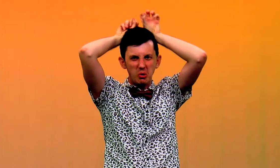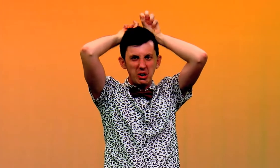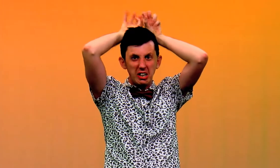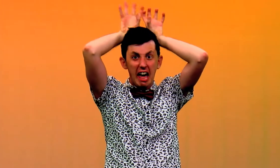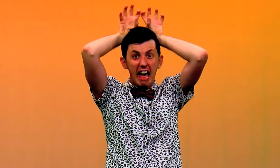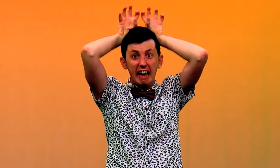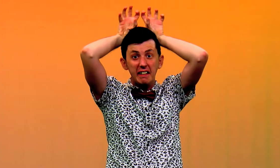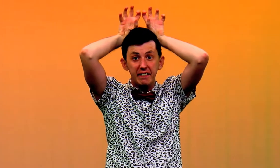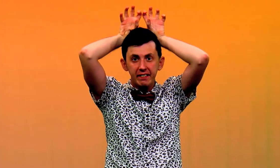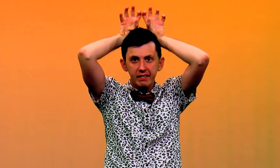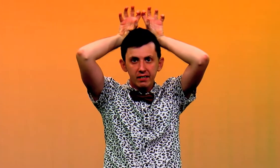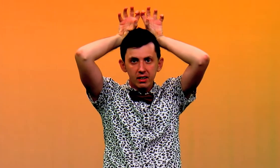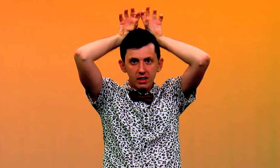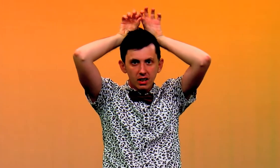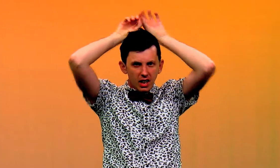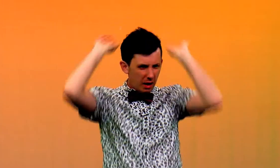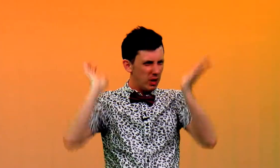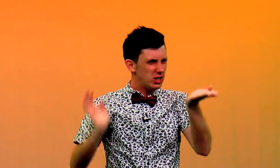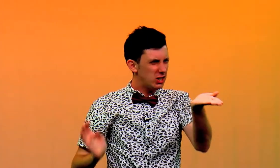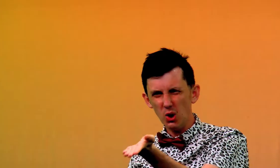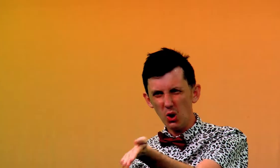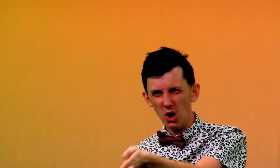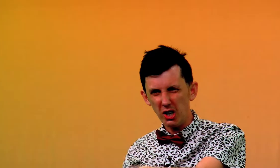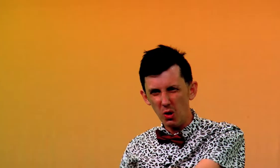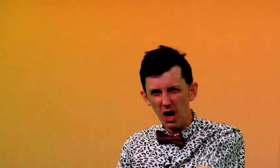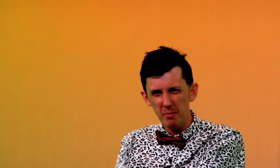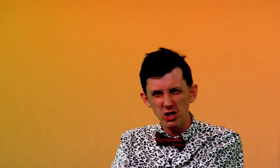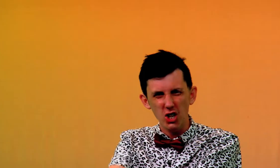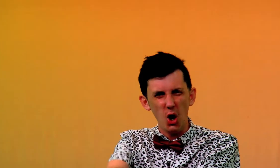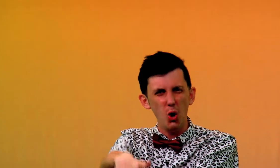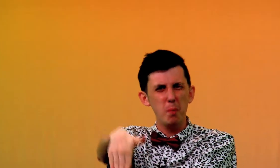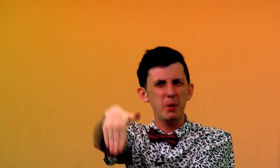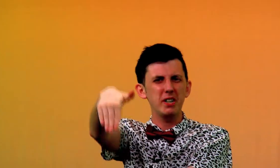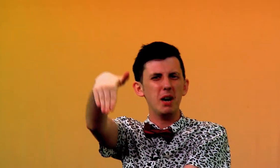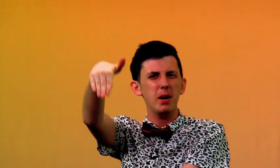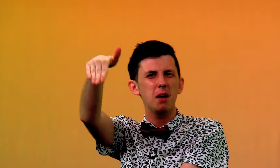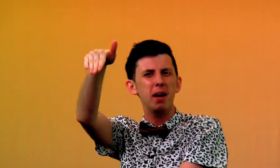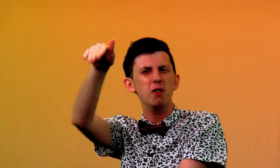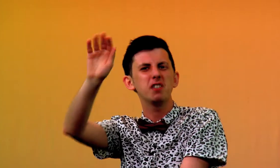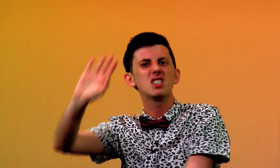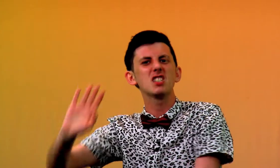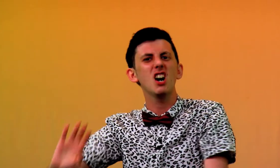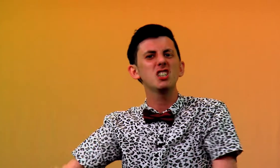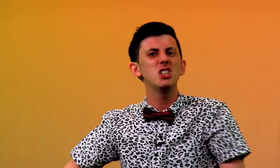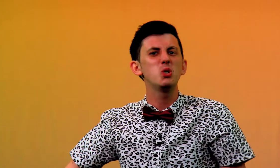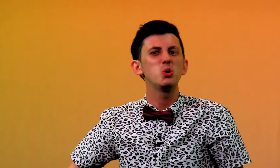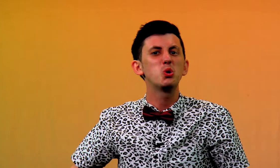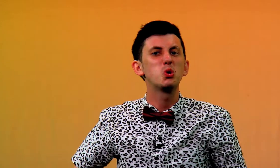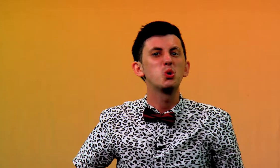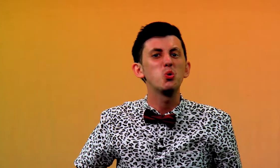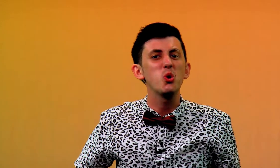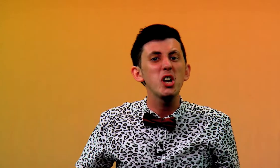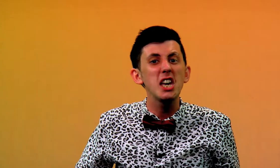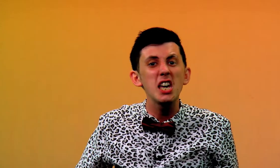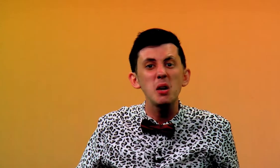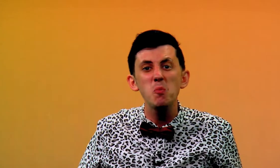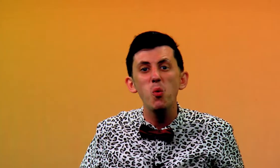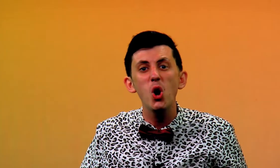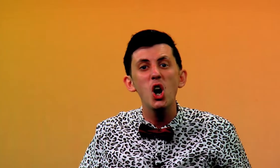green head. And when she saw Crocodile coming, she opened up her mouth and started to scream words